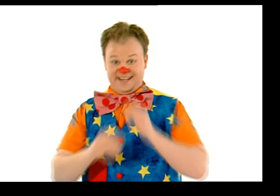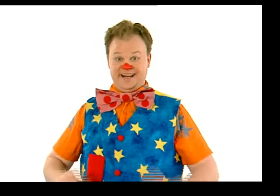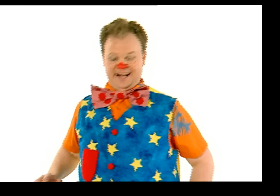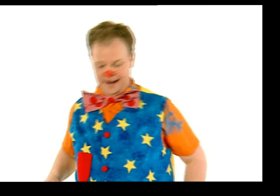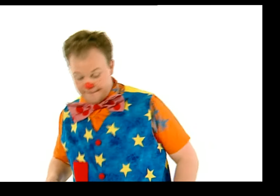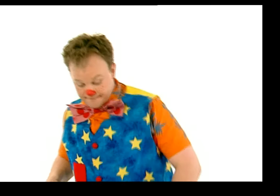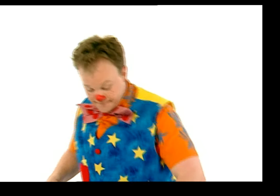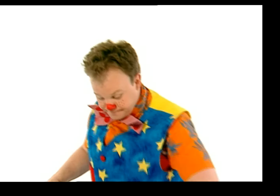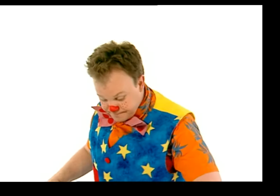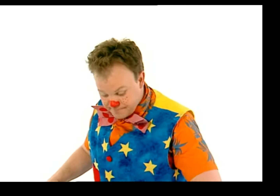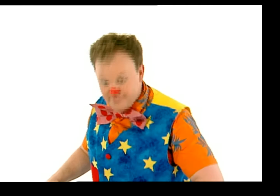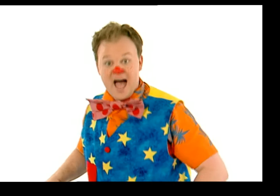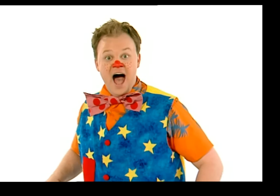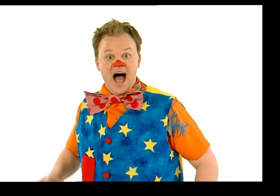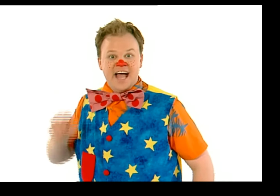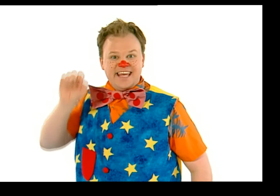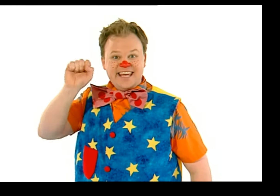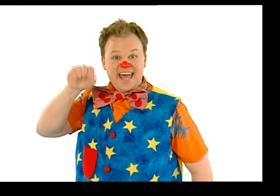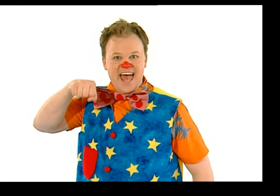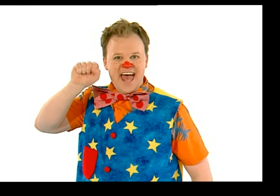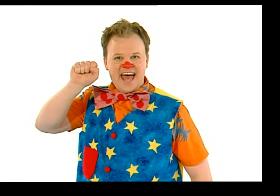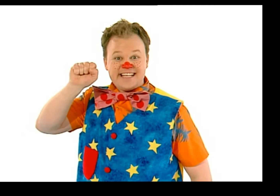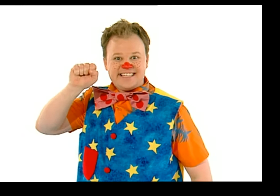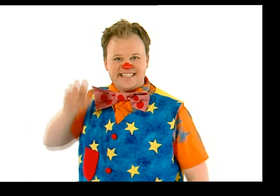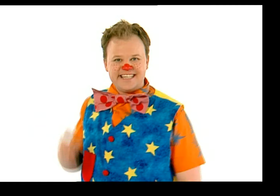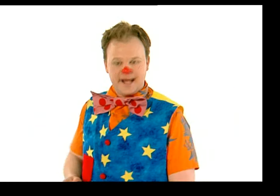Will you show us, Mr. Tumble? Yes!